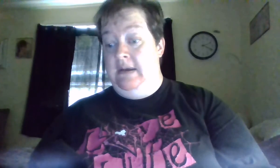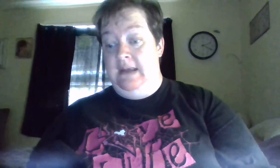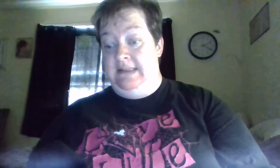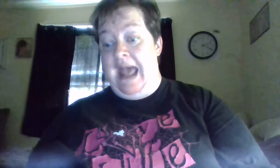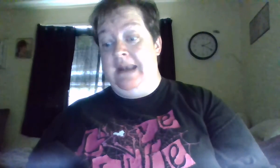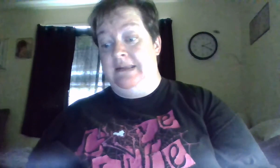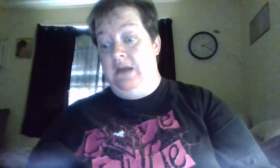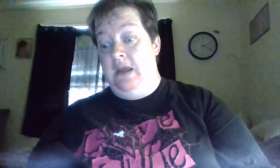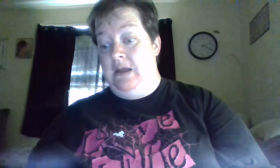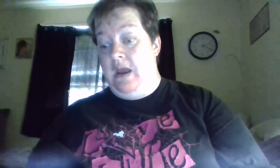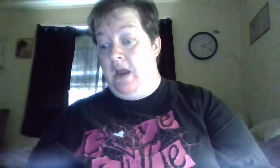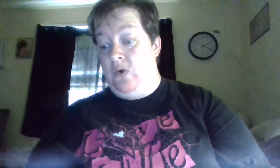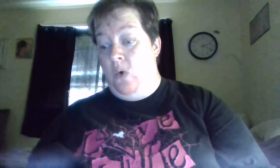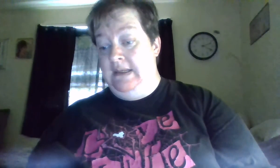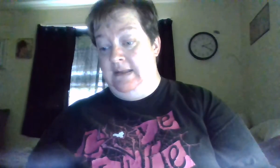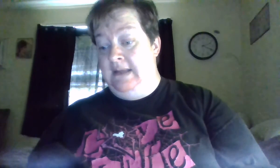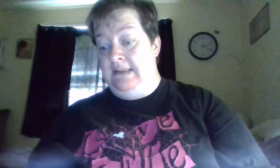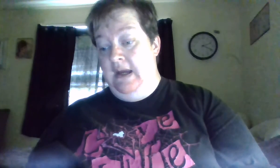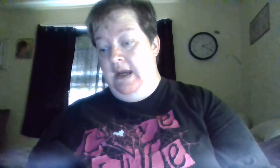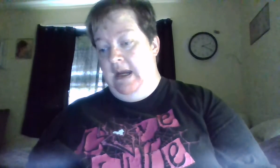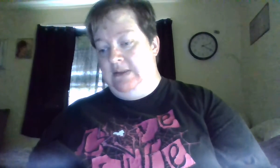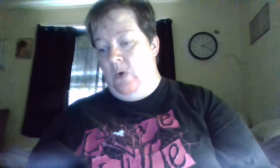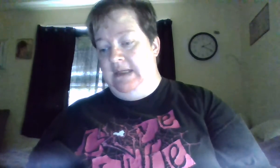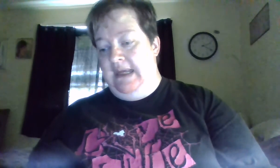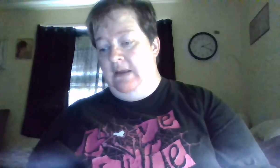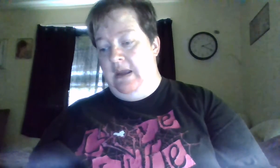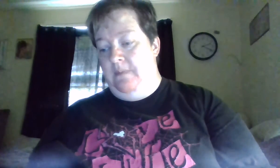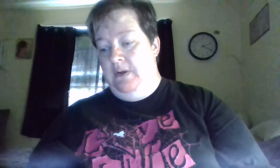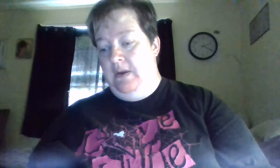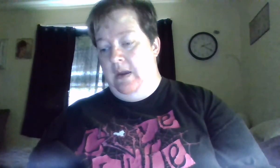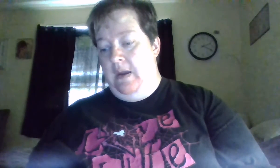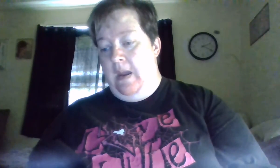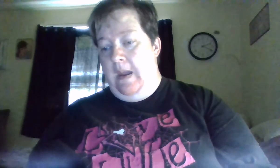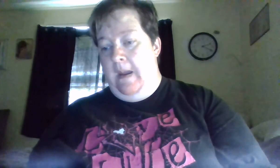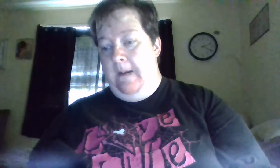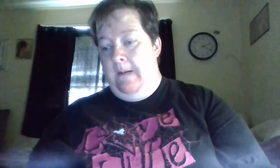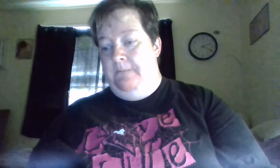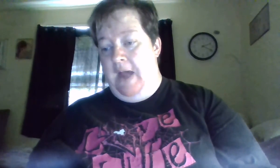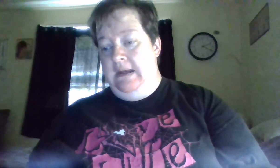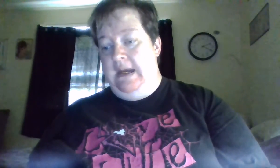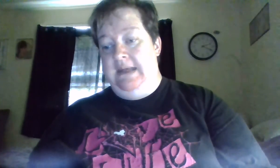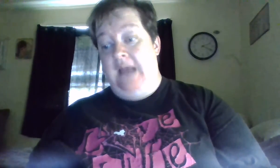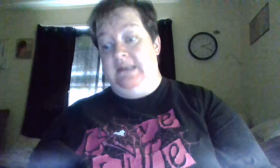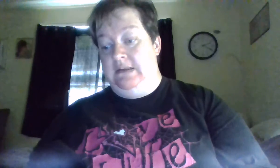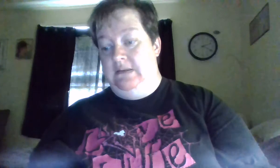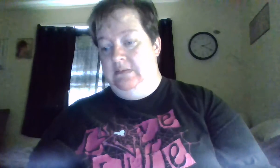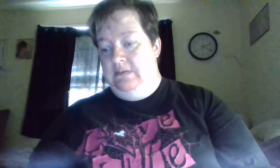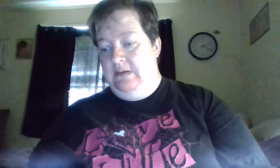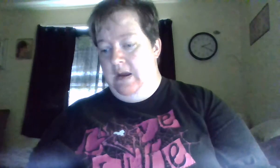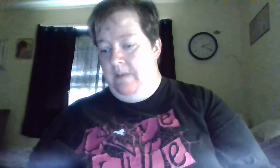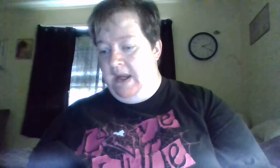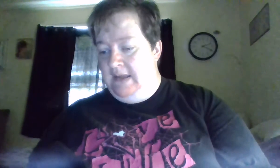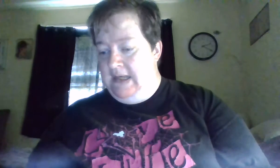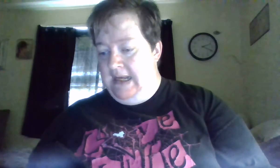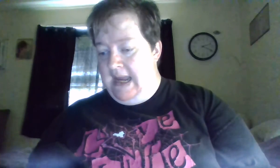his dad is, according to this, he's going to kill him. But he doesn't. Because in the end